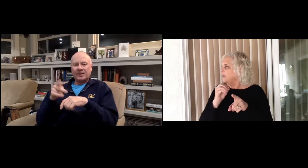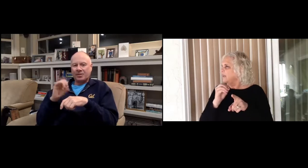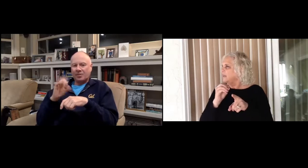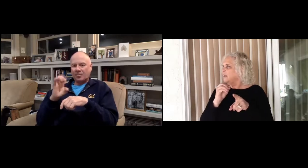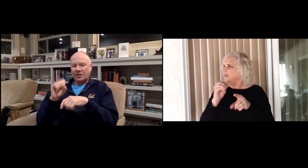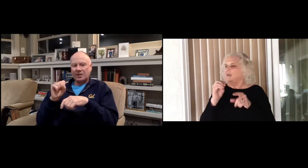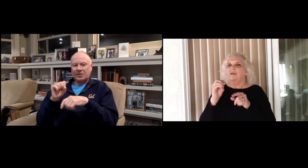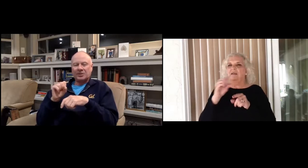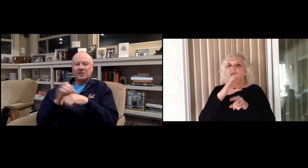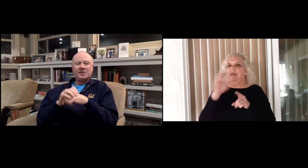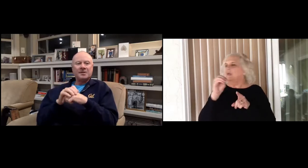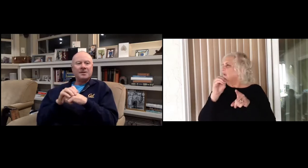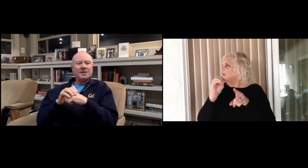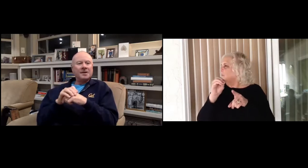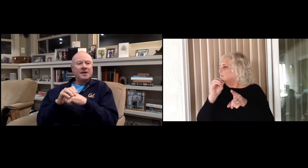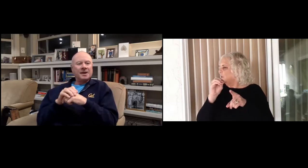Interesting process.